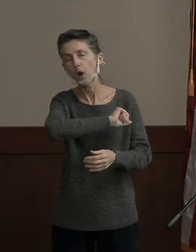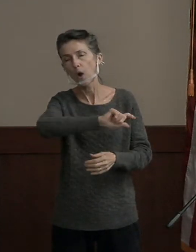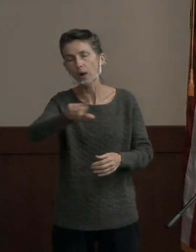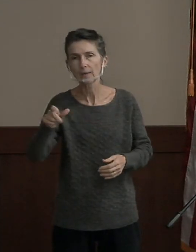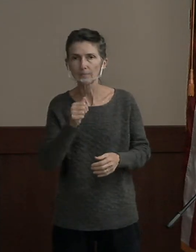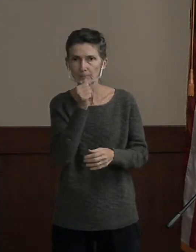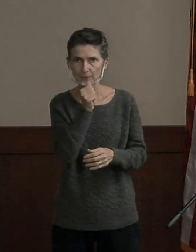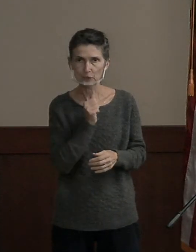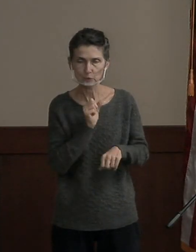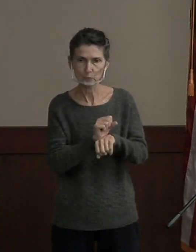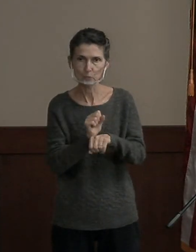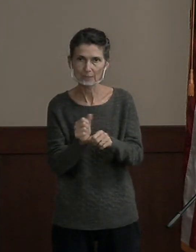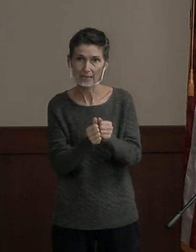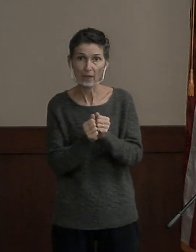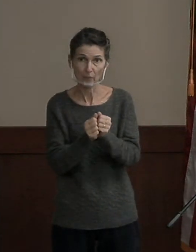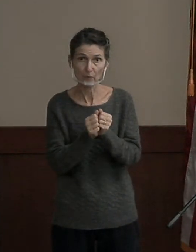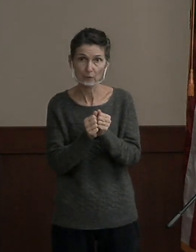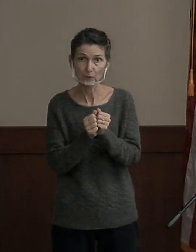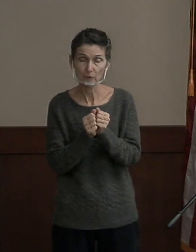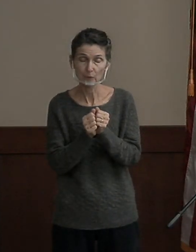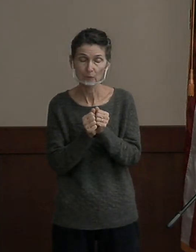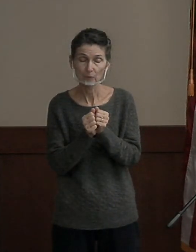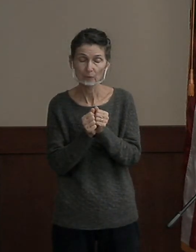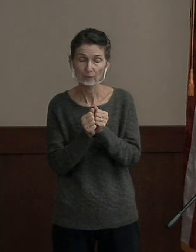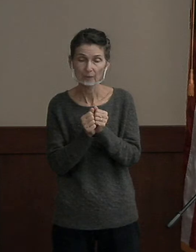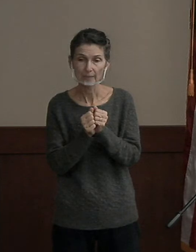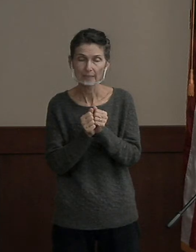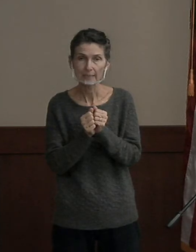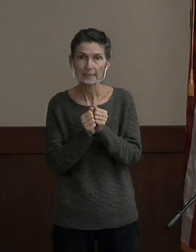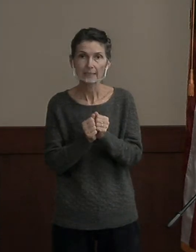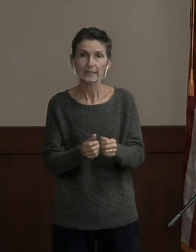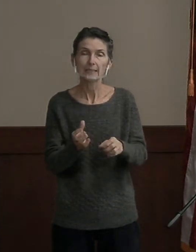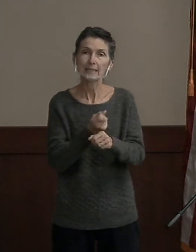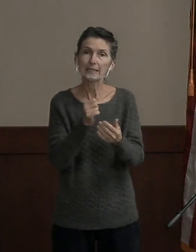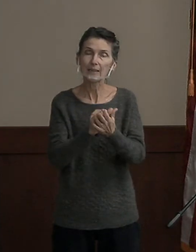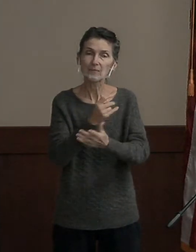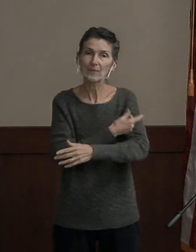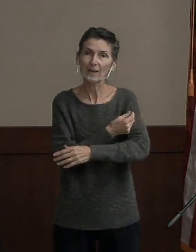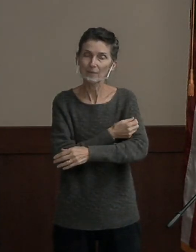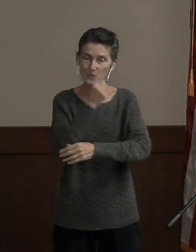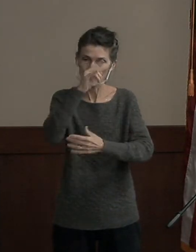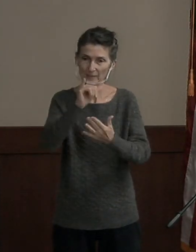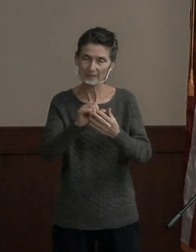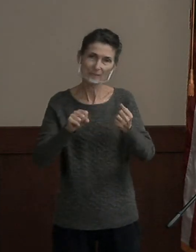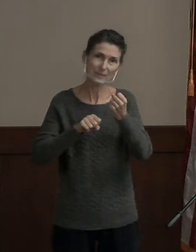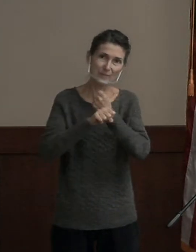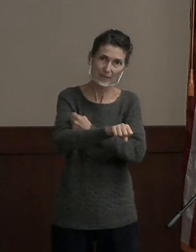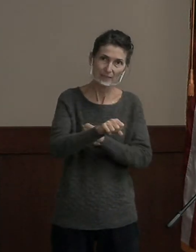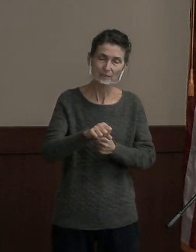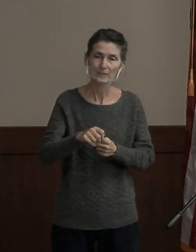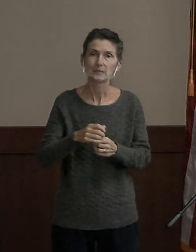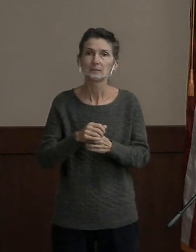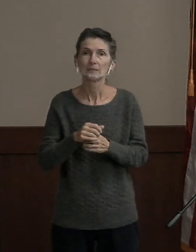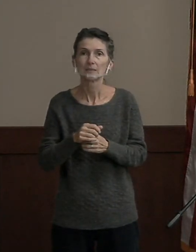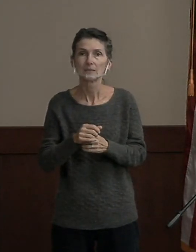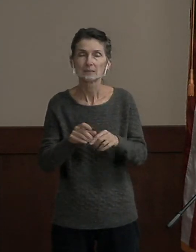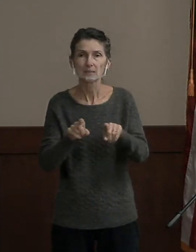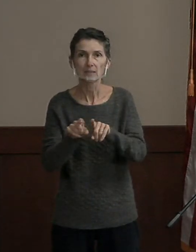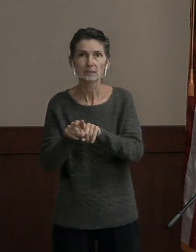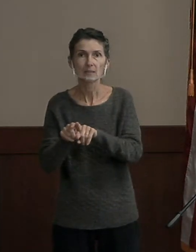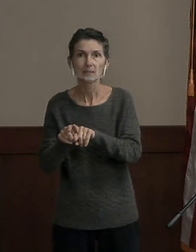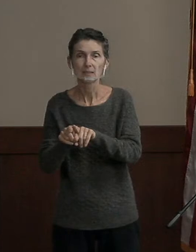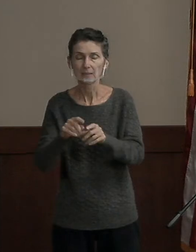be patient and work together. Adding vaccines to this fight against a formidable foe, such